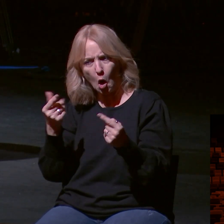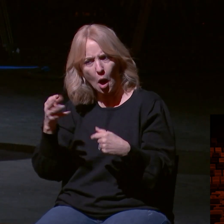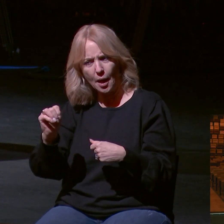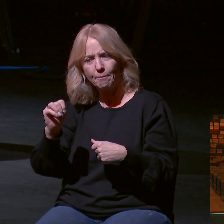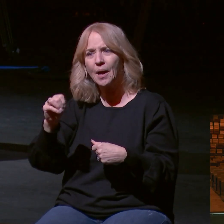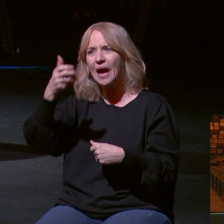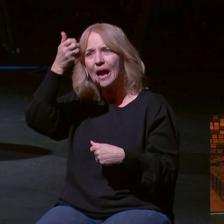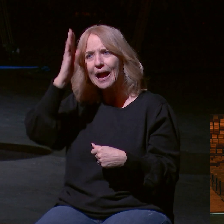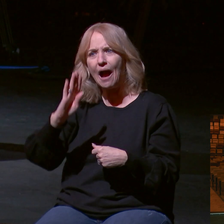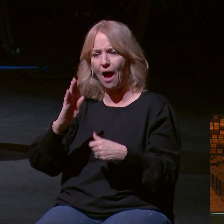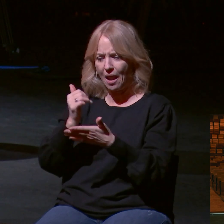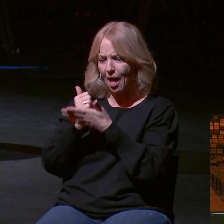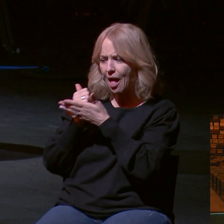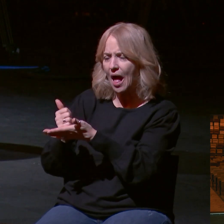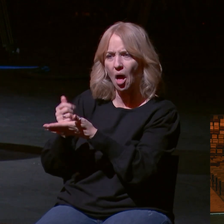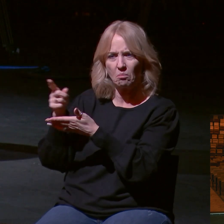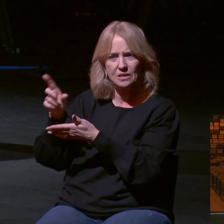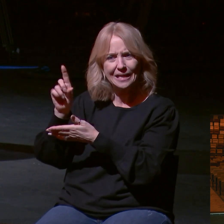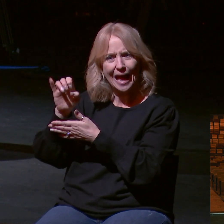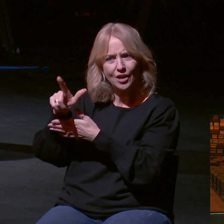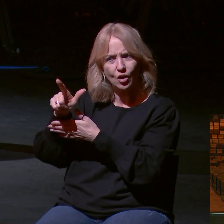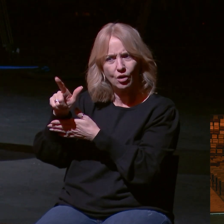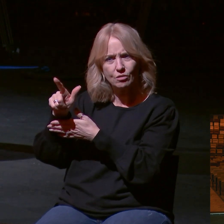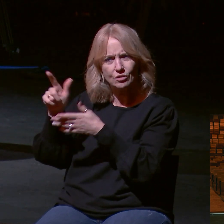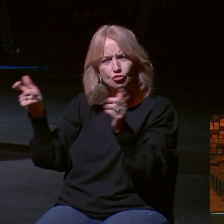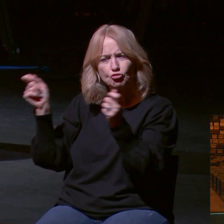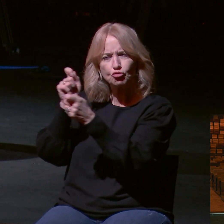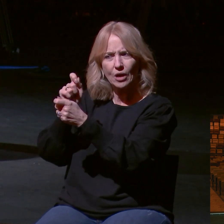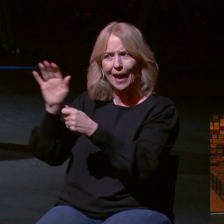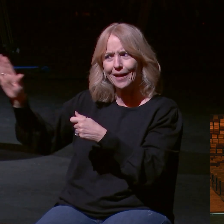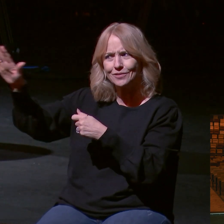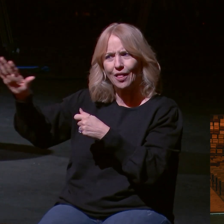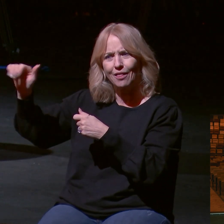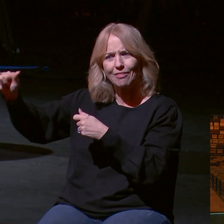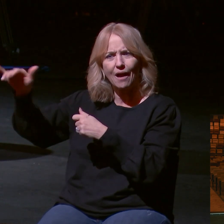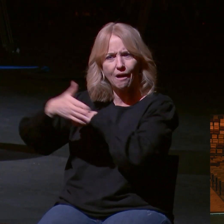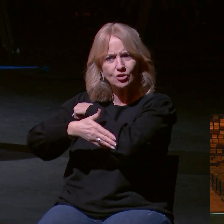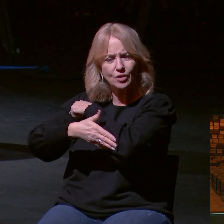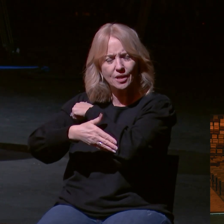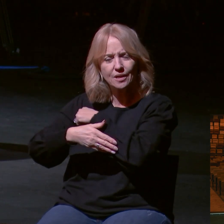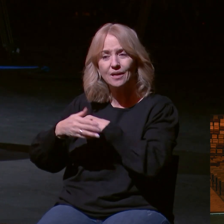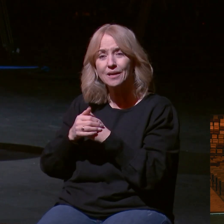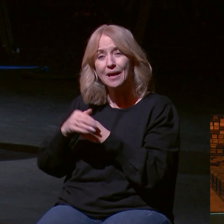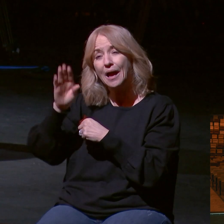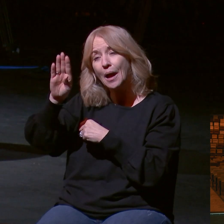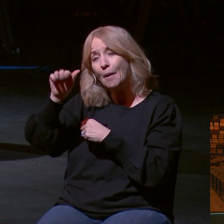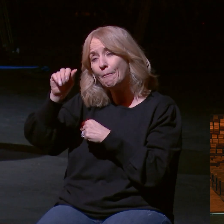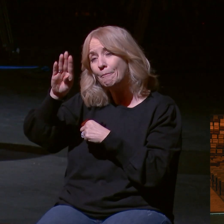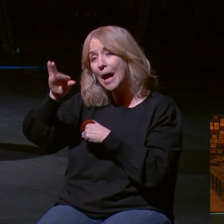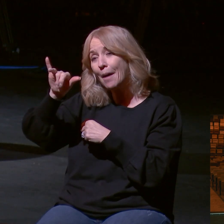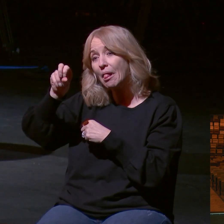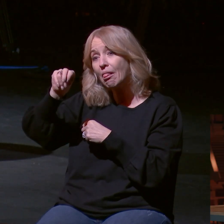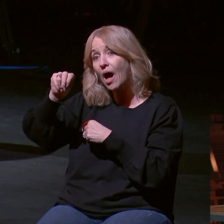Babylon. That same year that God delivered Daniel out of the lion's den, Babylon would actually be conquered by the nation